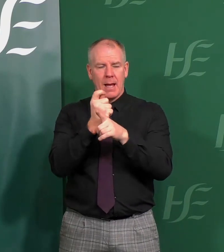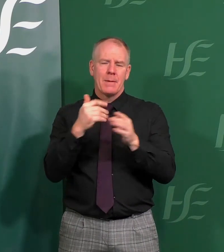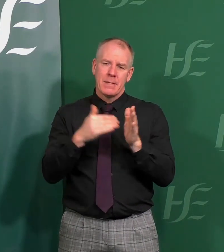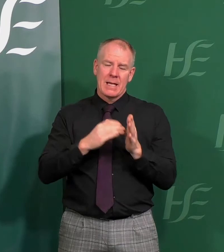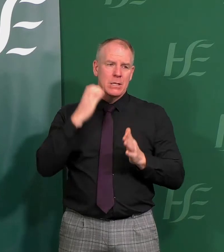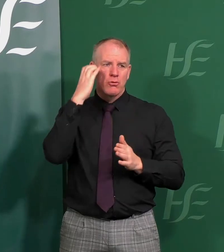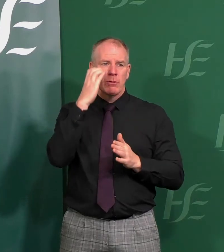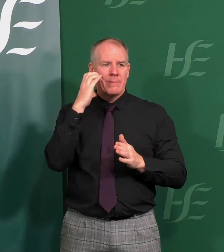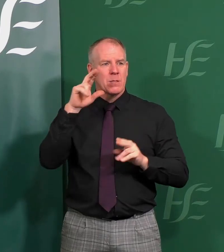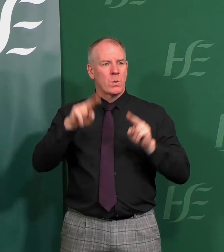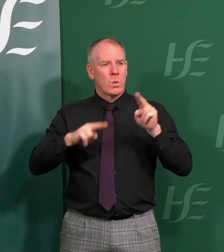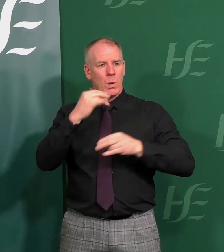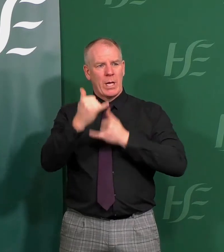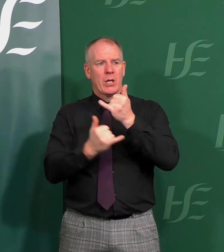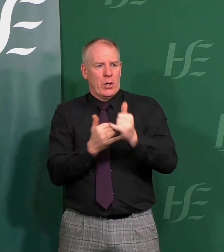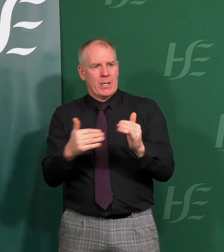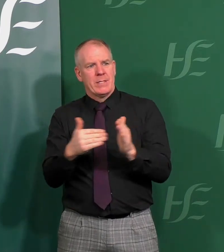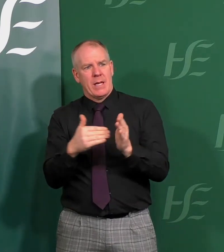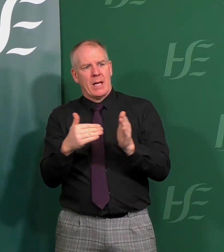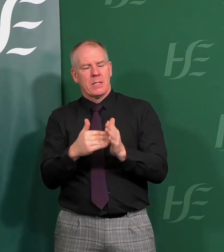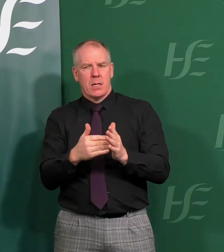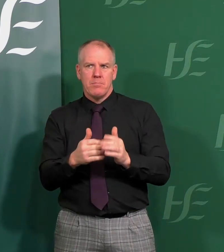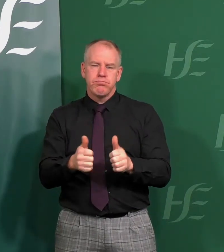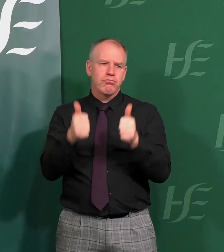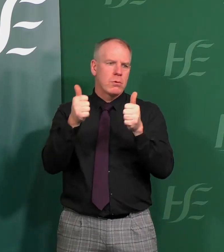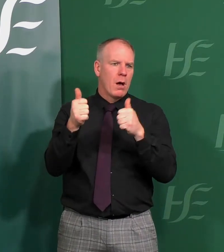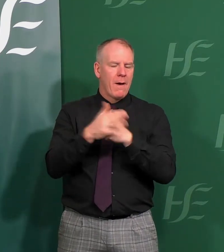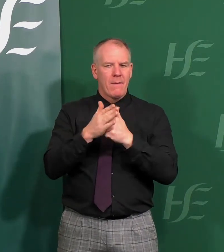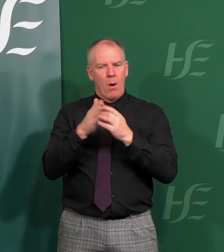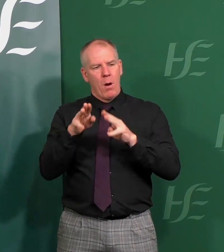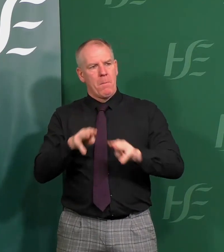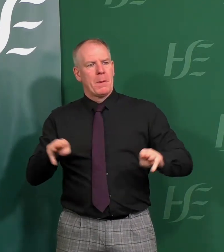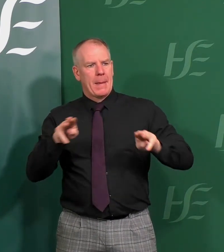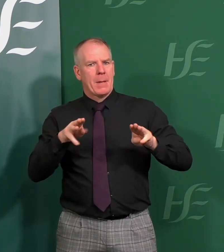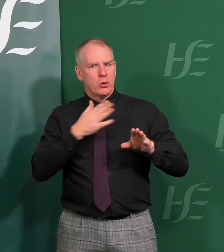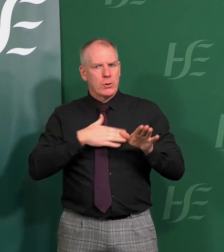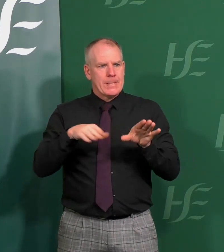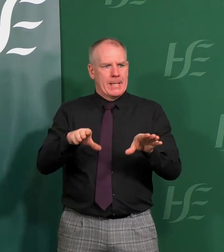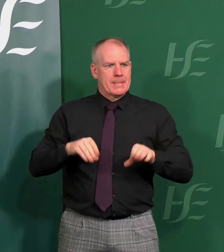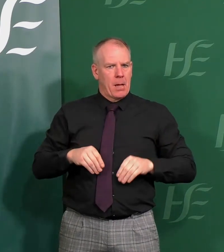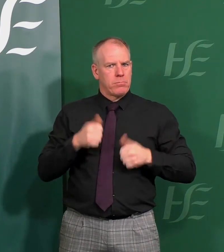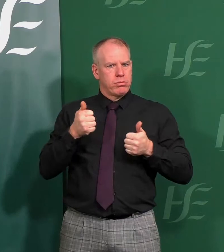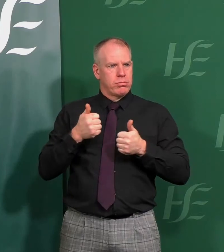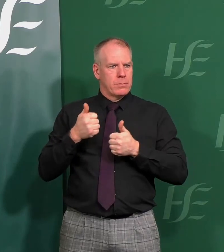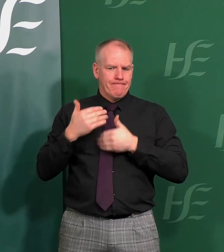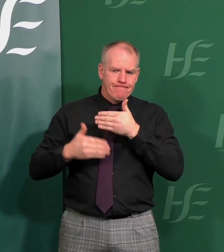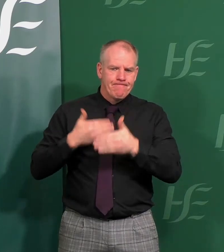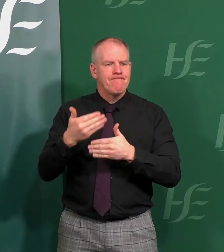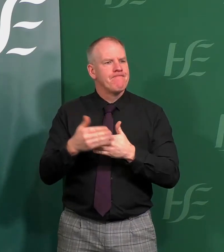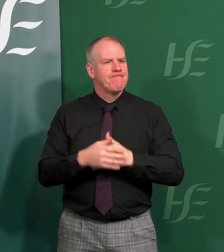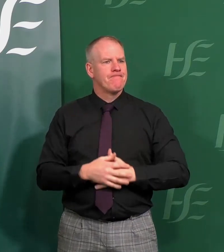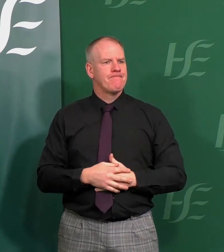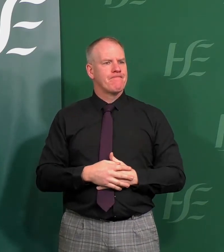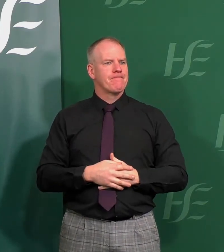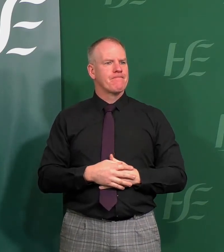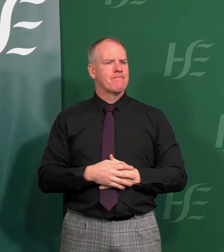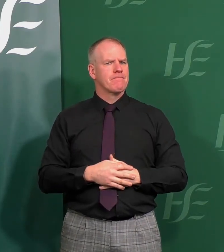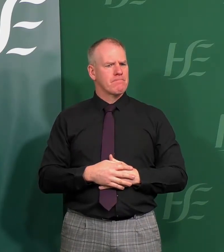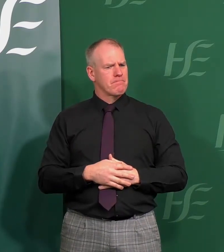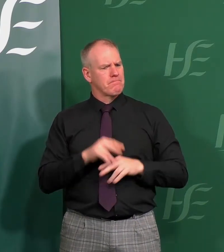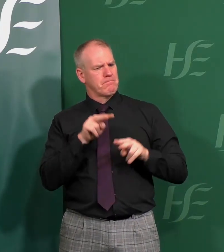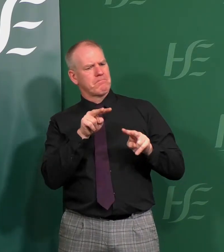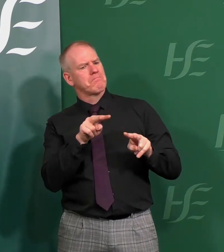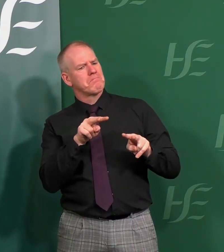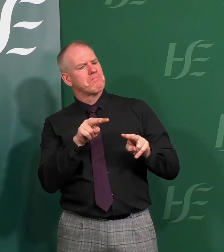Year, I think has been great and insightful by the public how they've embraced them. And there are strong indications, and